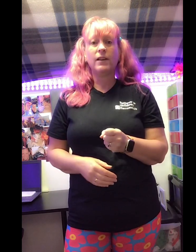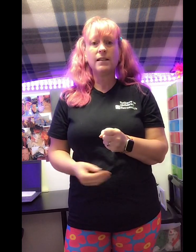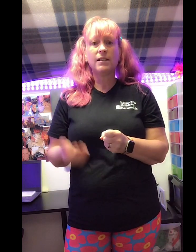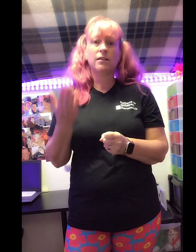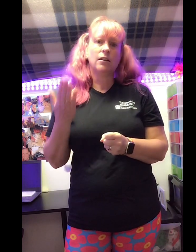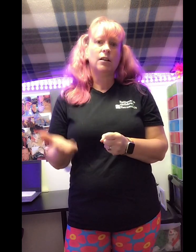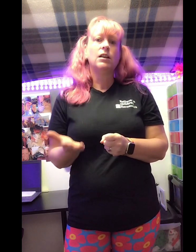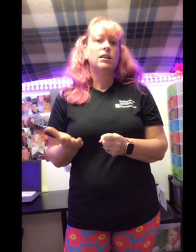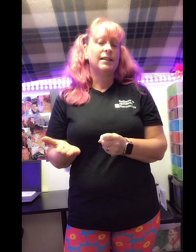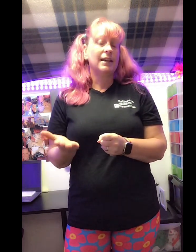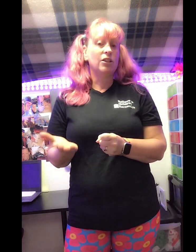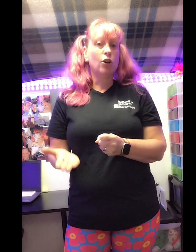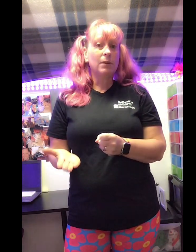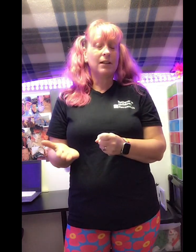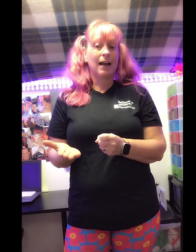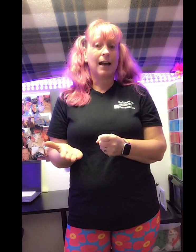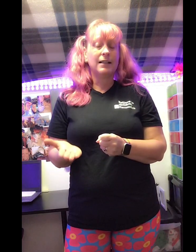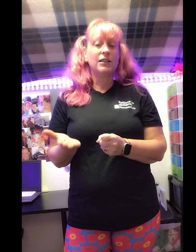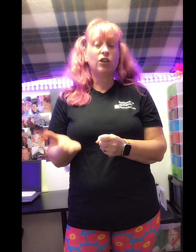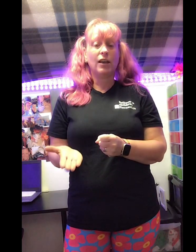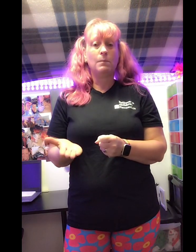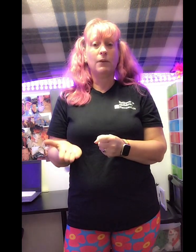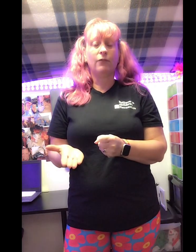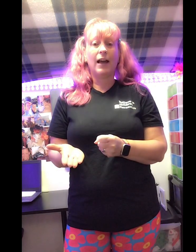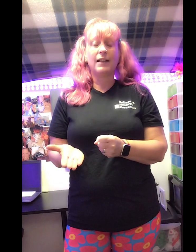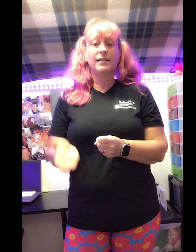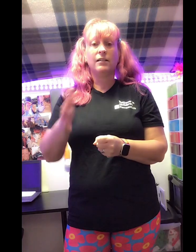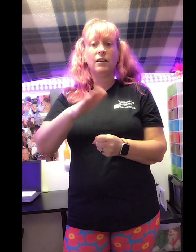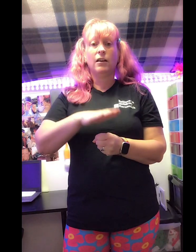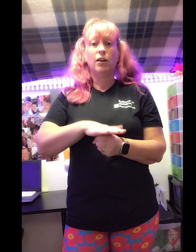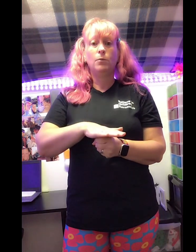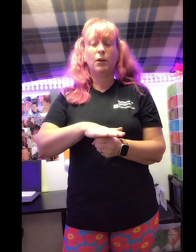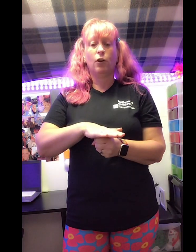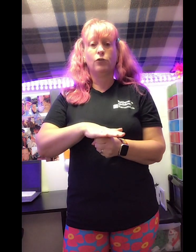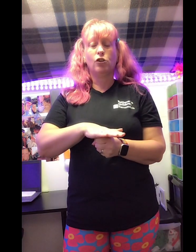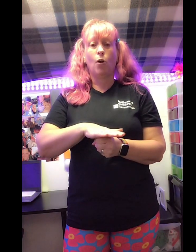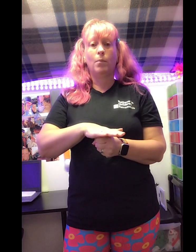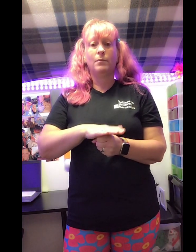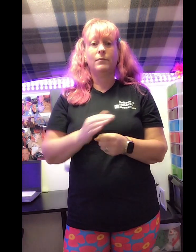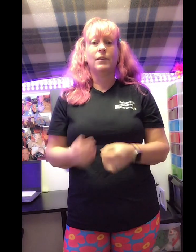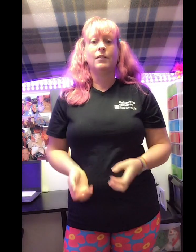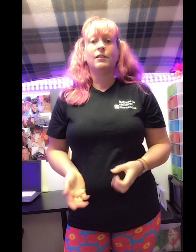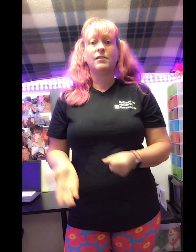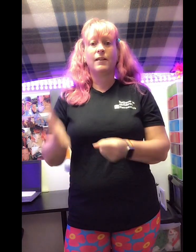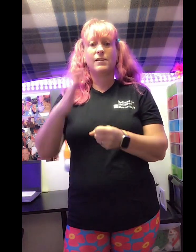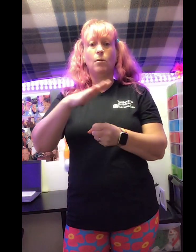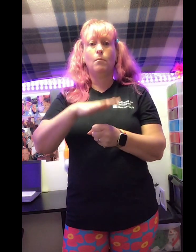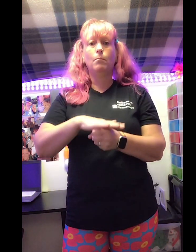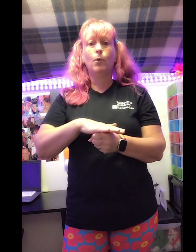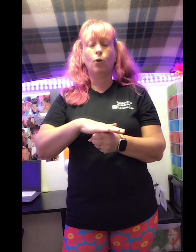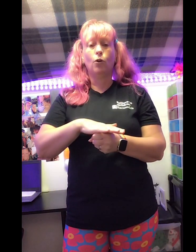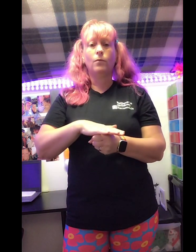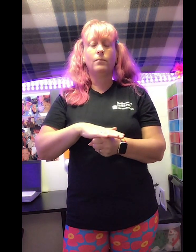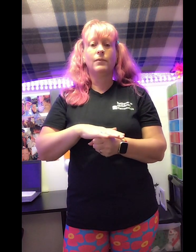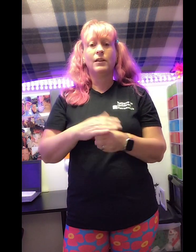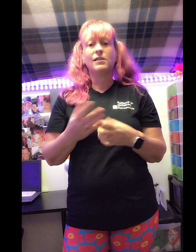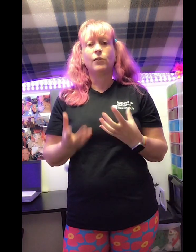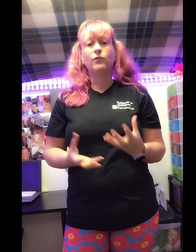fist. You take your dominant hand and you keep it flat and you put it on top. So it's more. So if you're doing